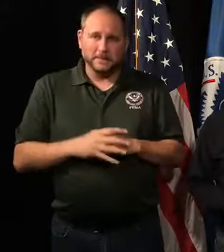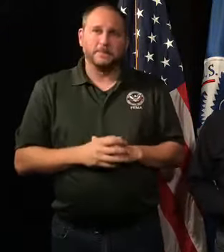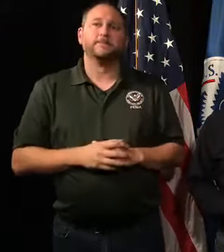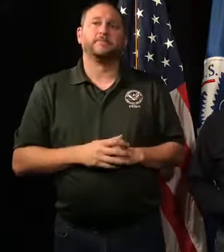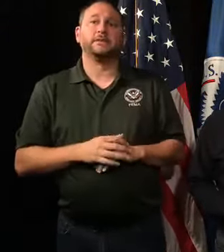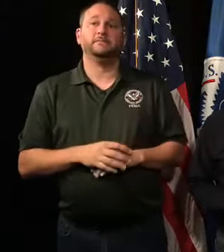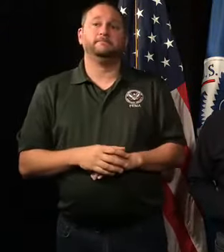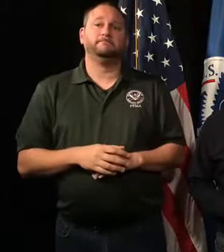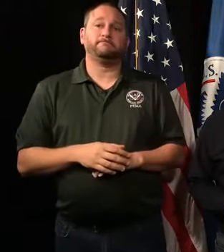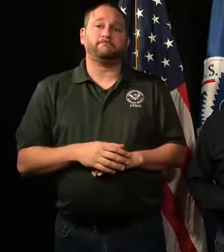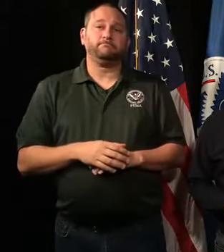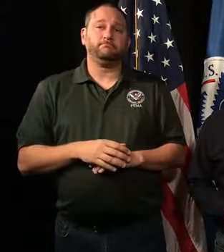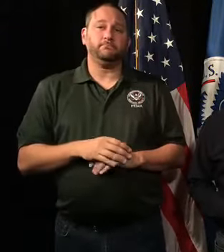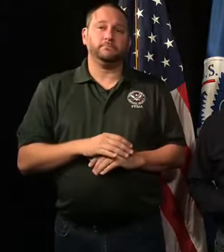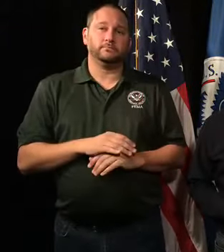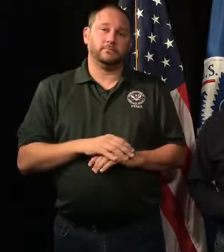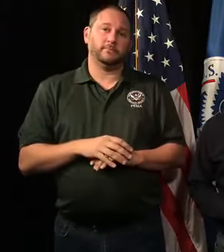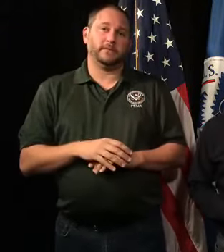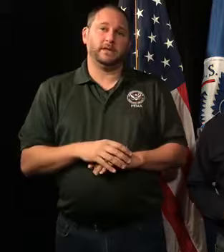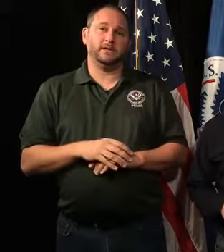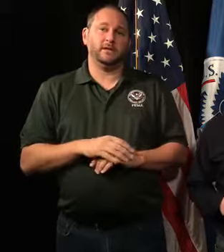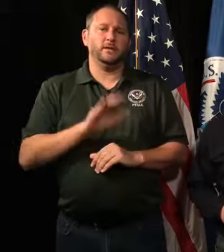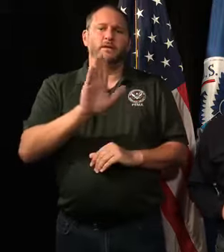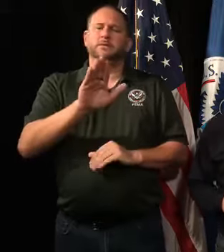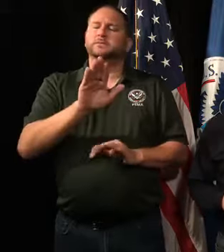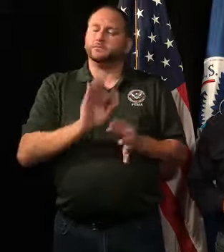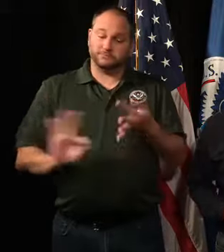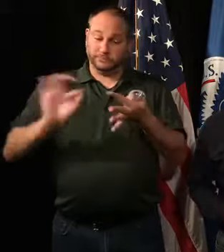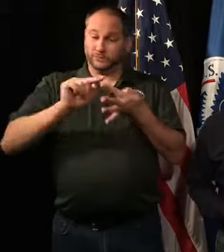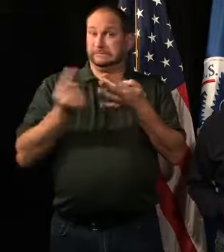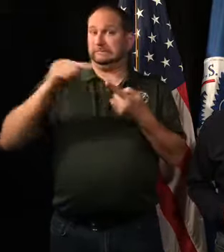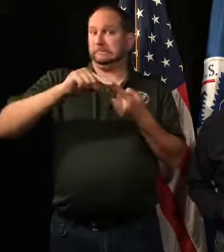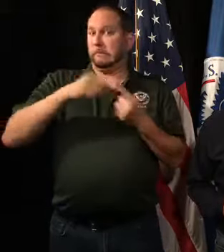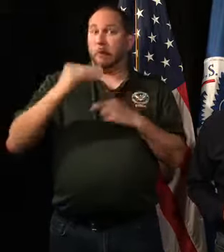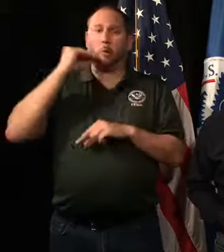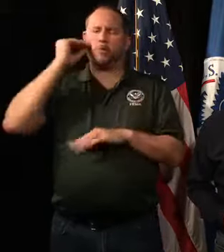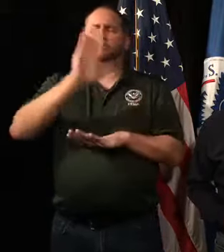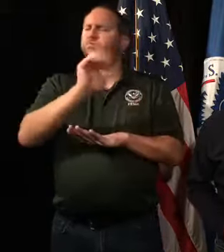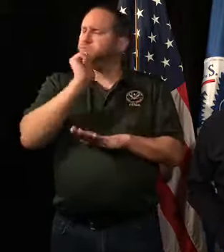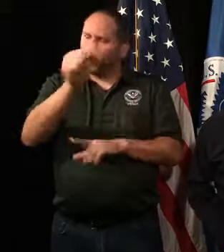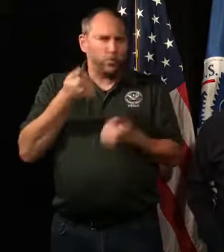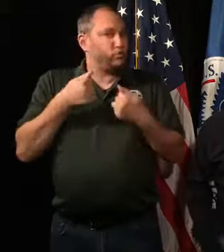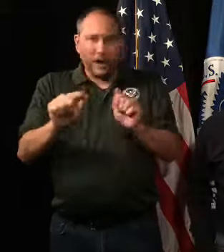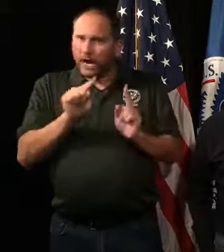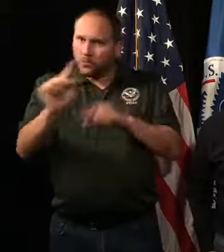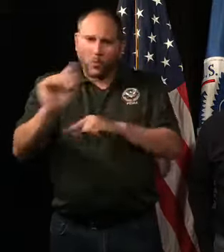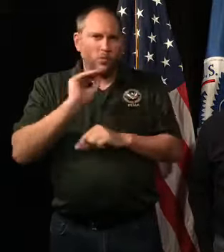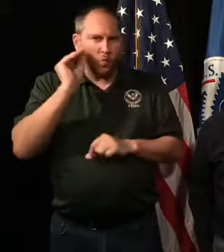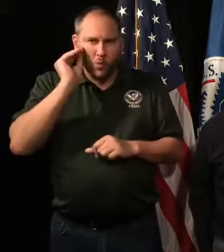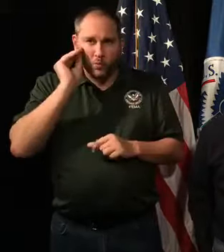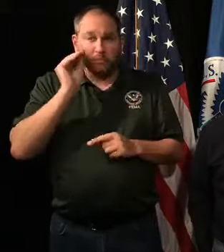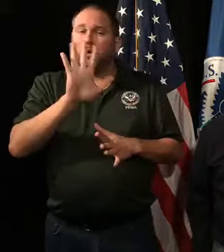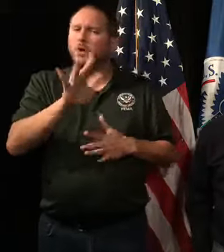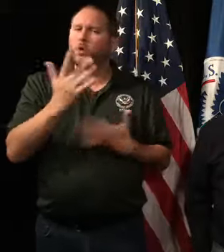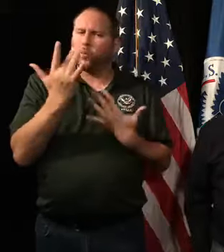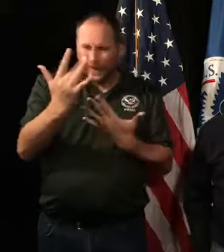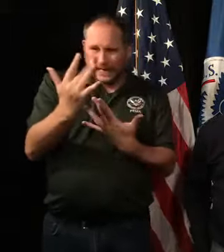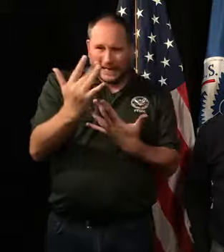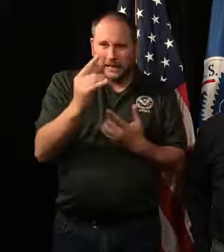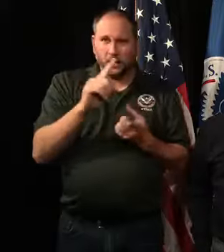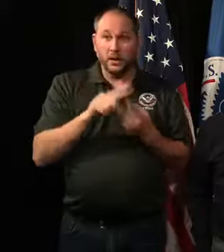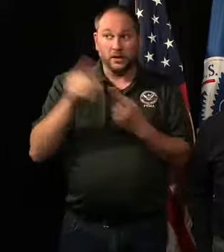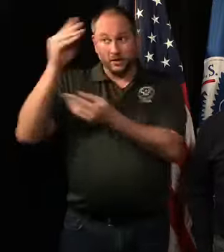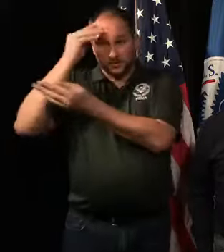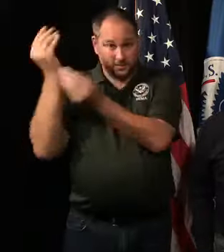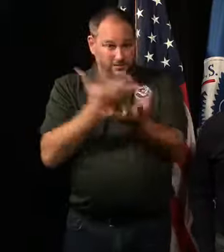Please do not try to go home. Do not try to check in on your house until you're told that it is safe to do